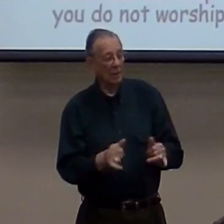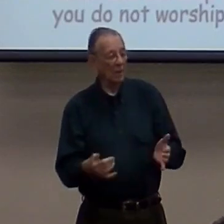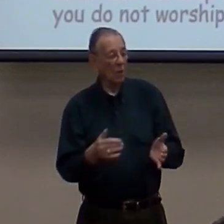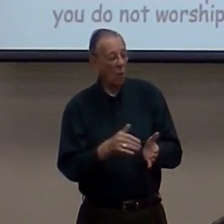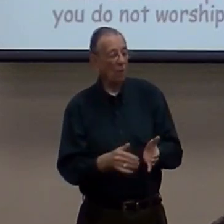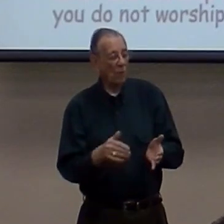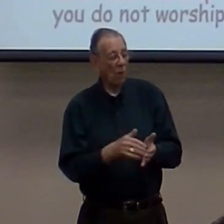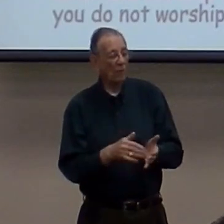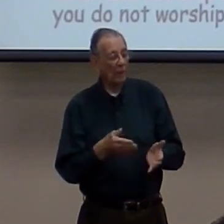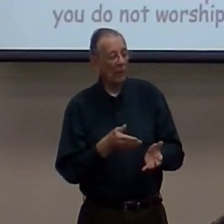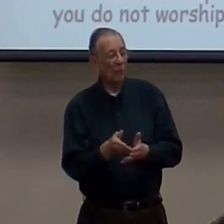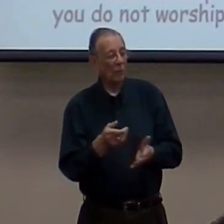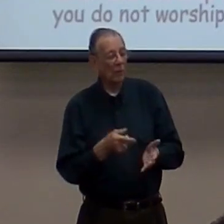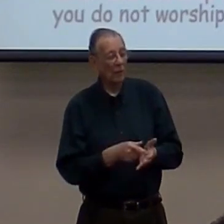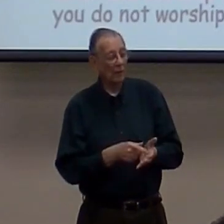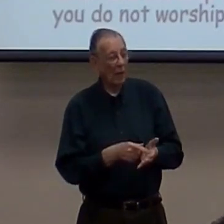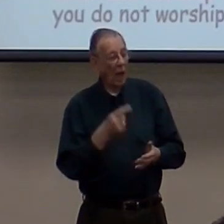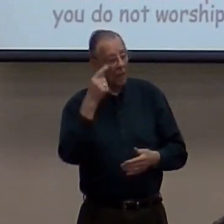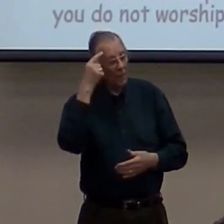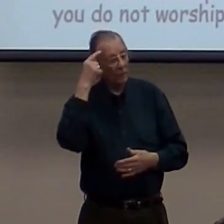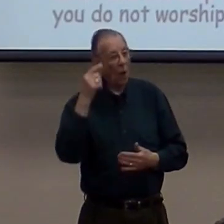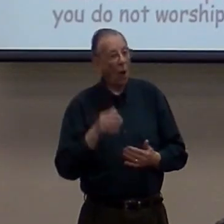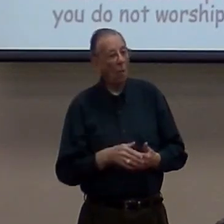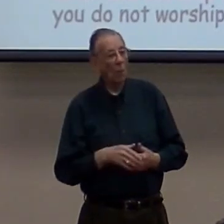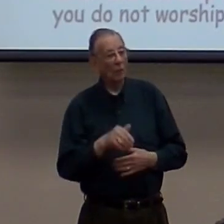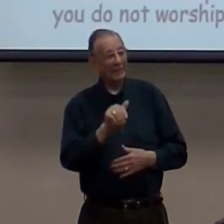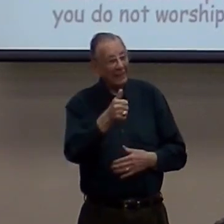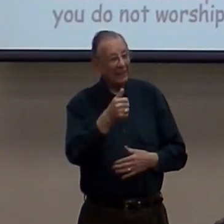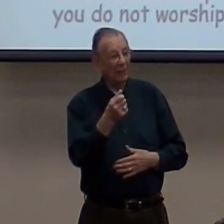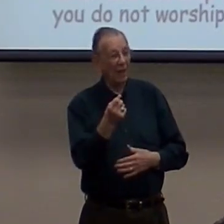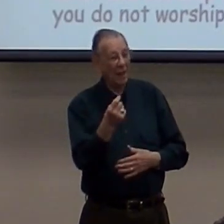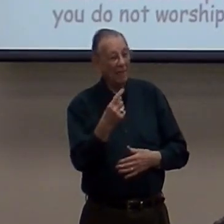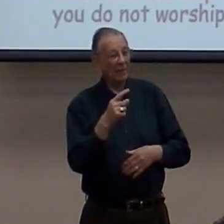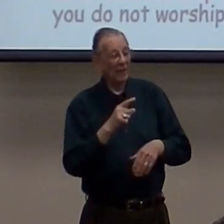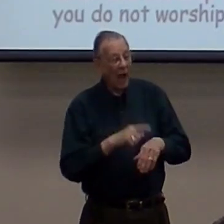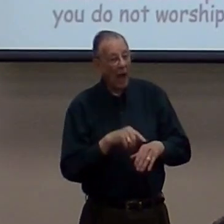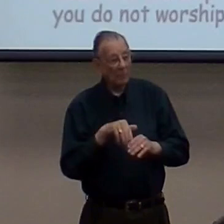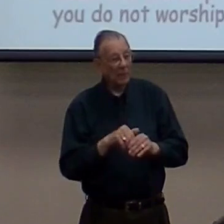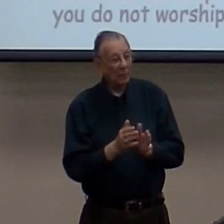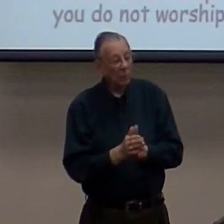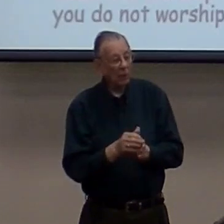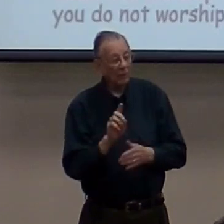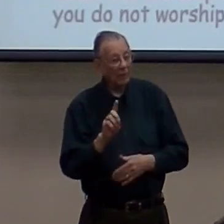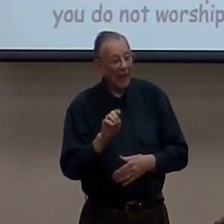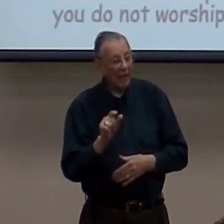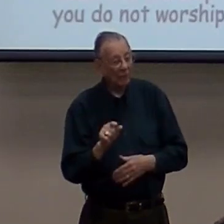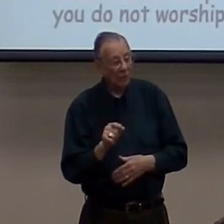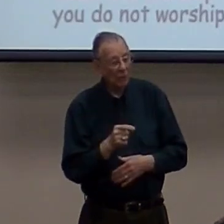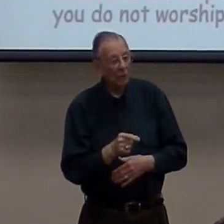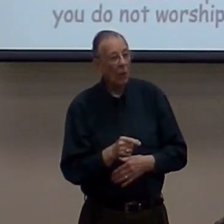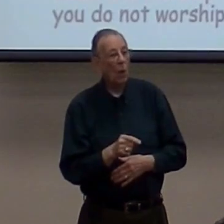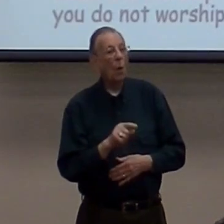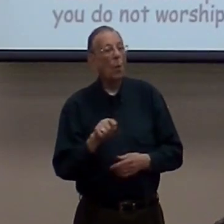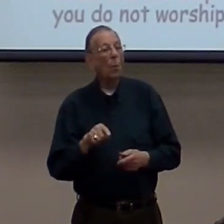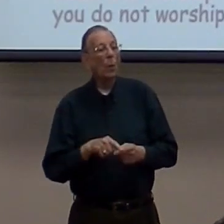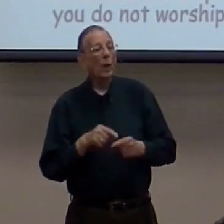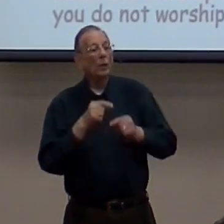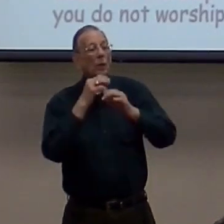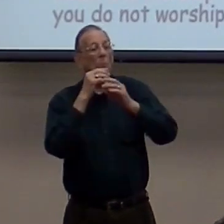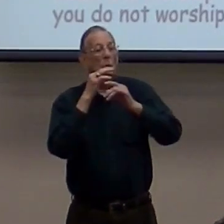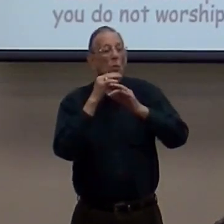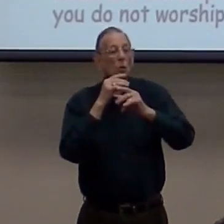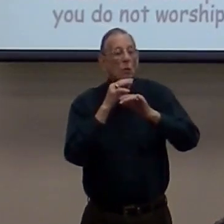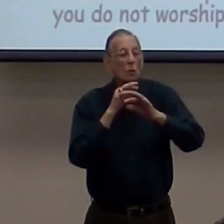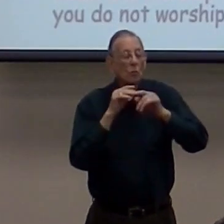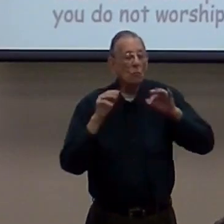over and over. I think it's almost 10 or 11 times in the book that there is this repetition. When the music